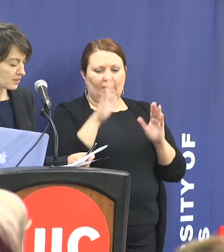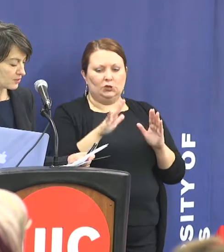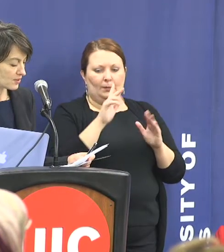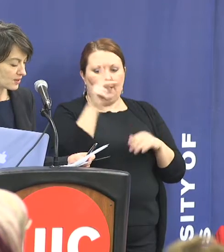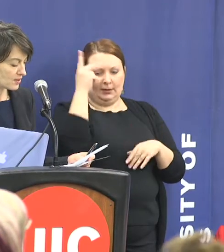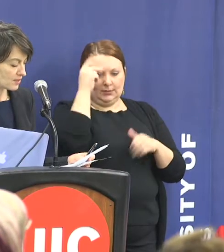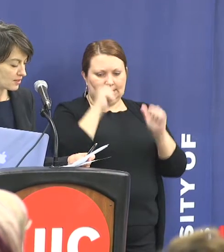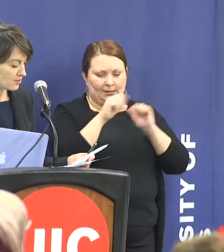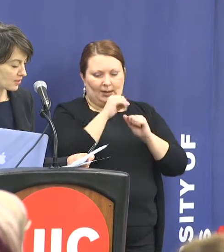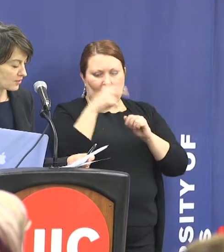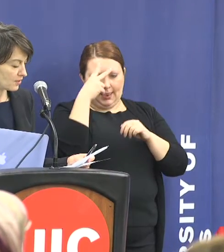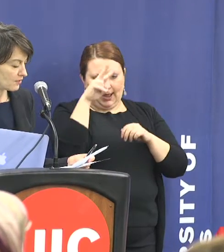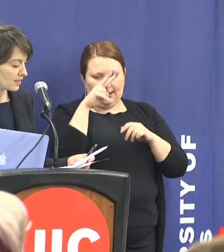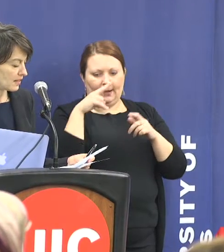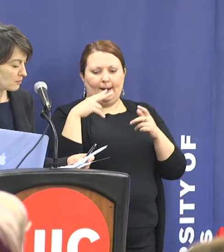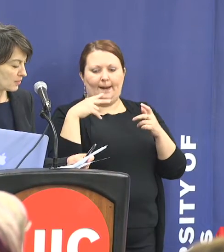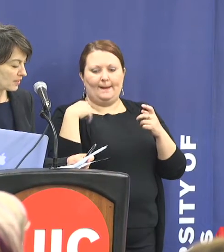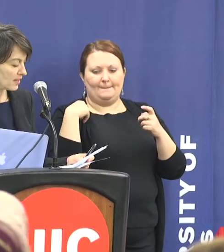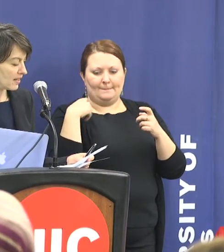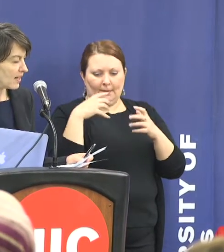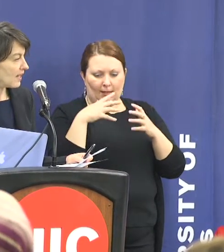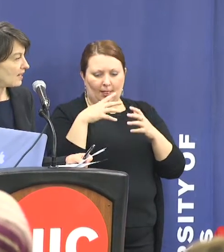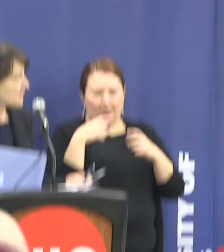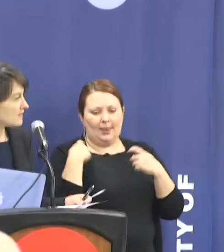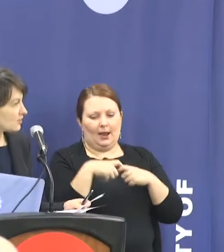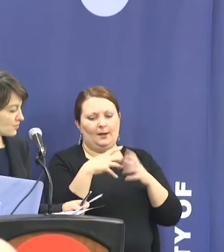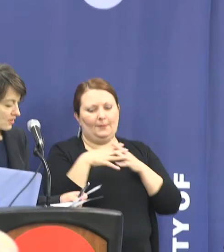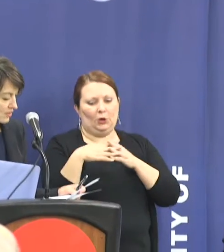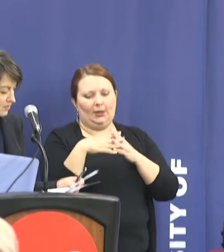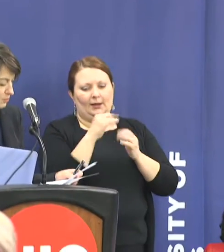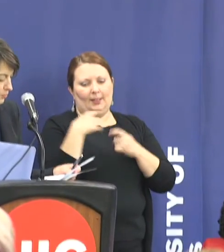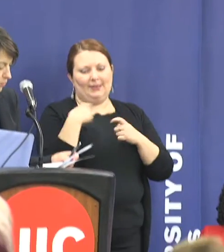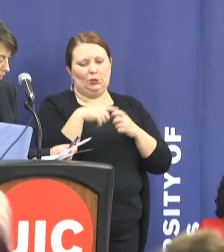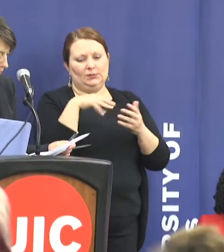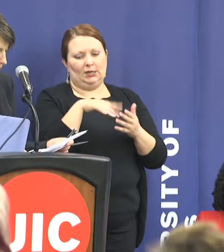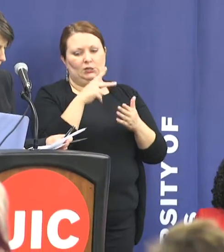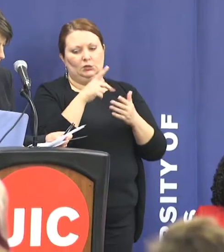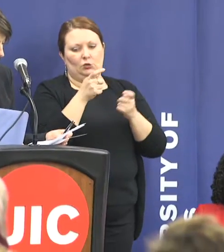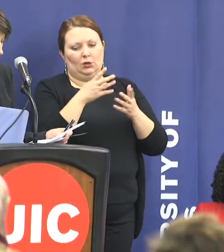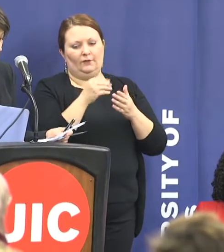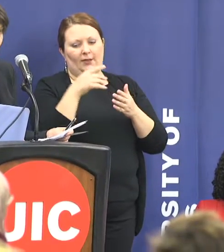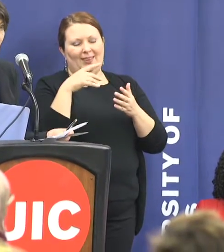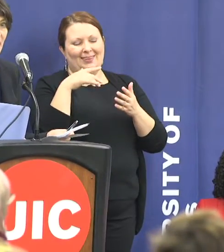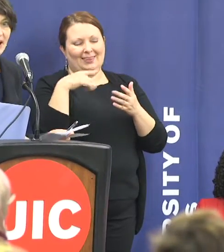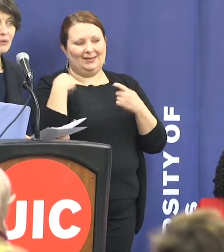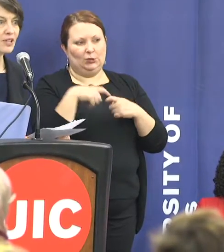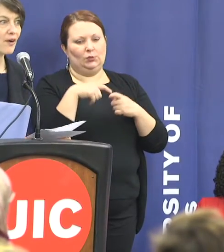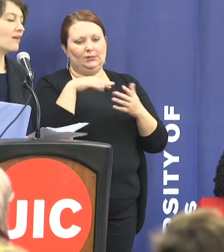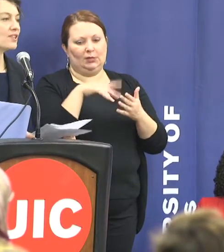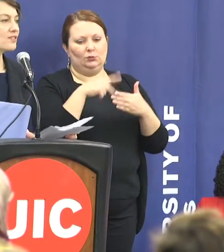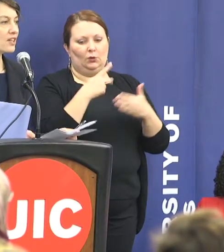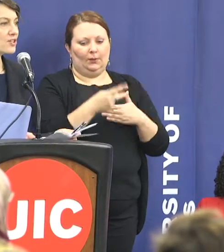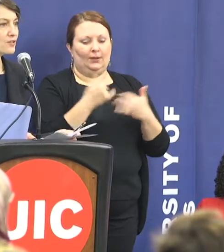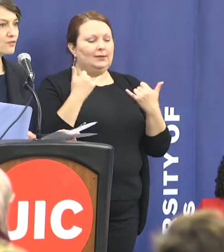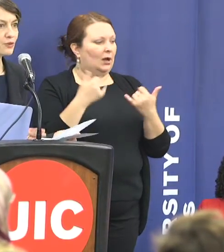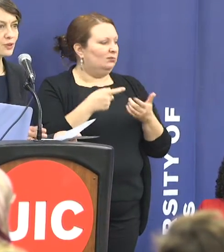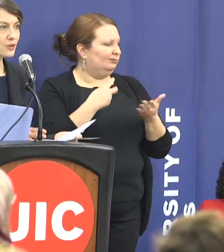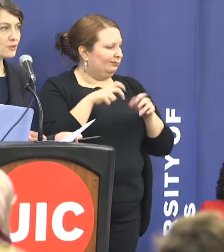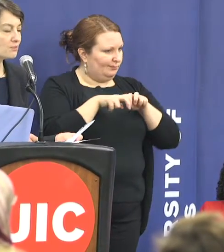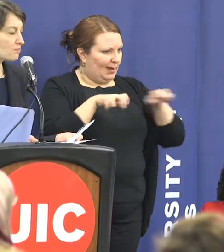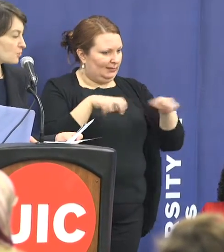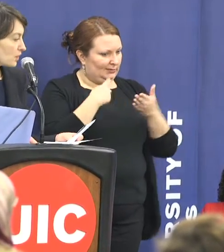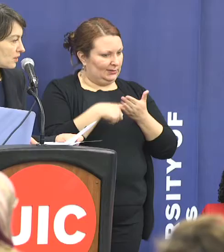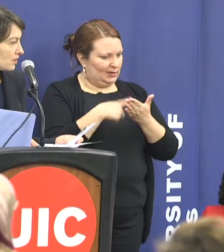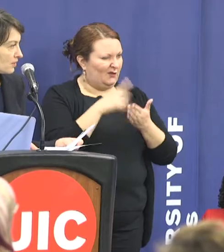American and Latino studies and director of the Latin American and Latino Studies Program. Our panel will now have a discussion